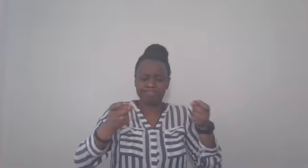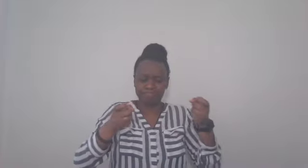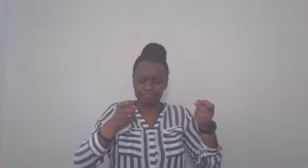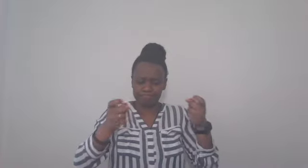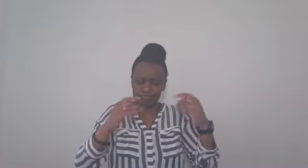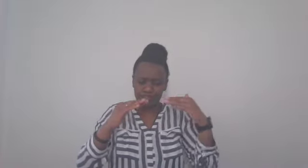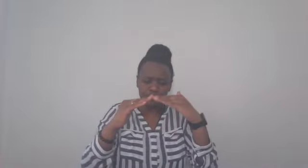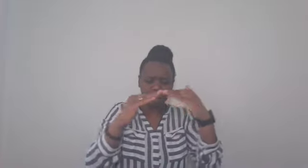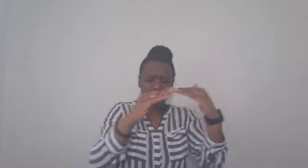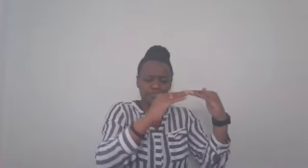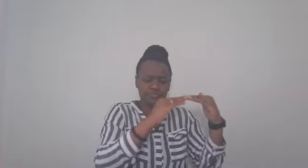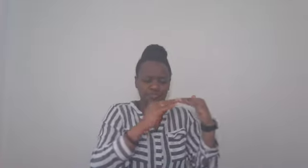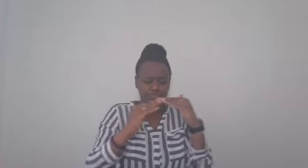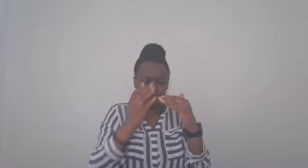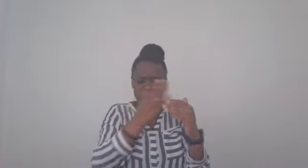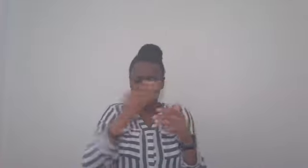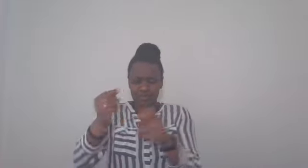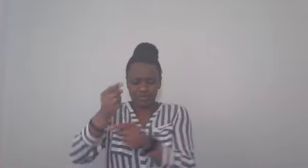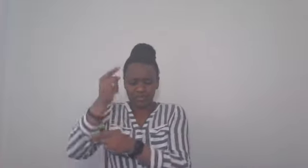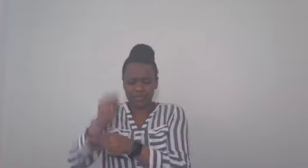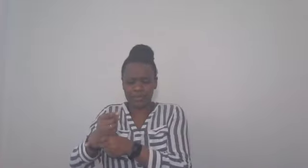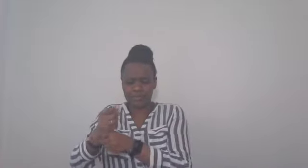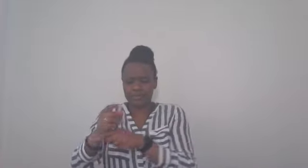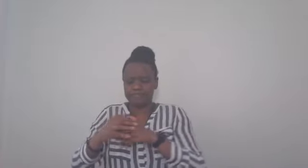He loves justice and right.